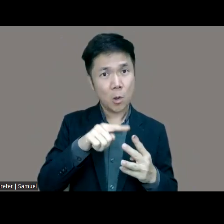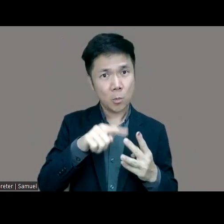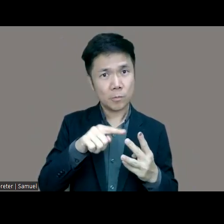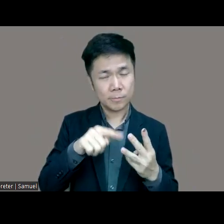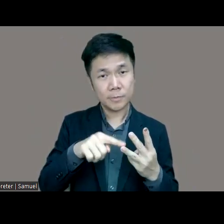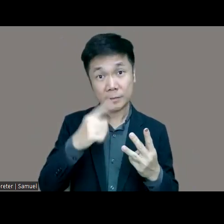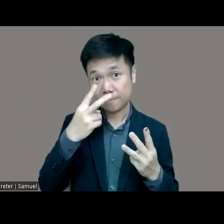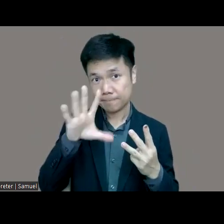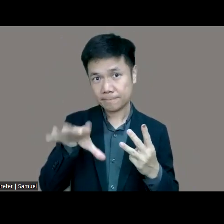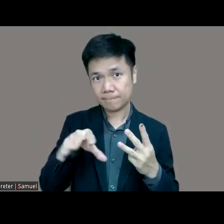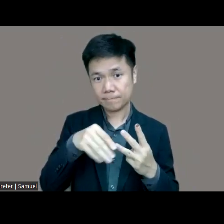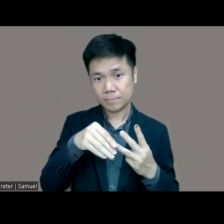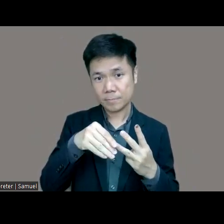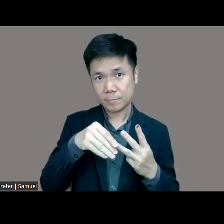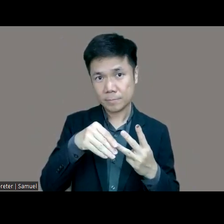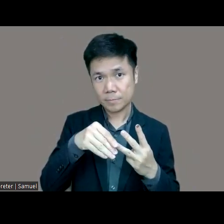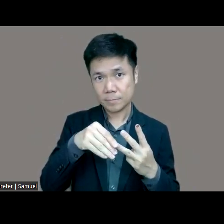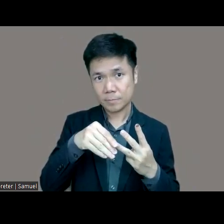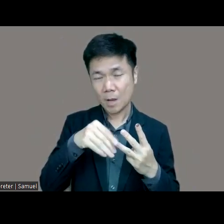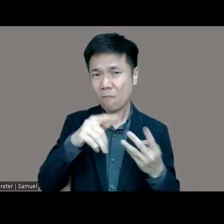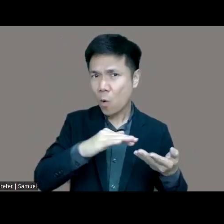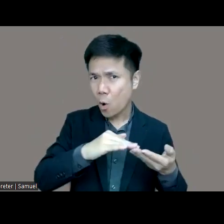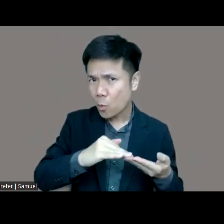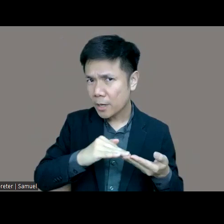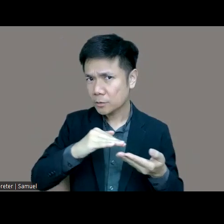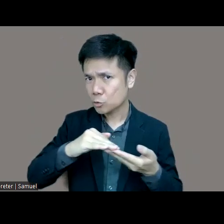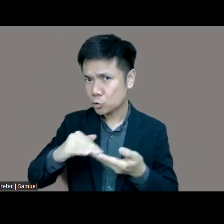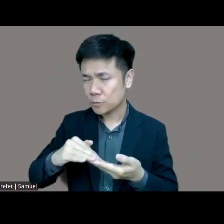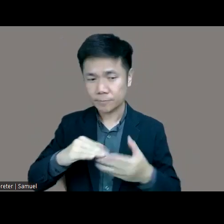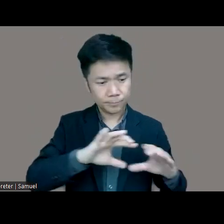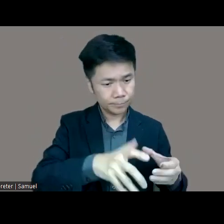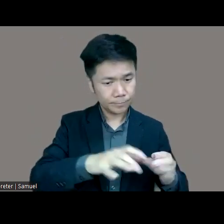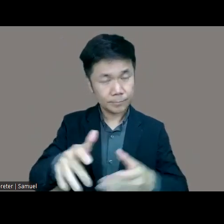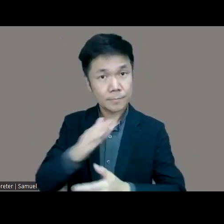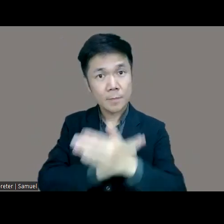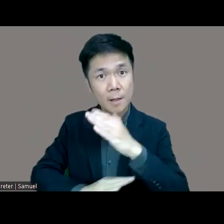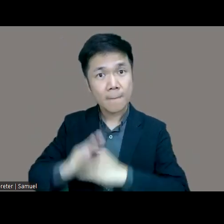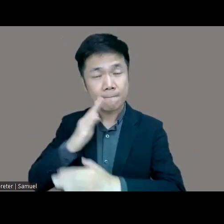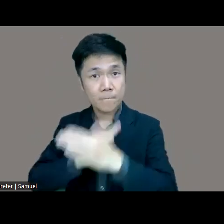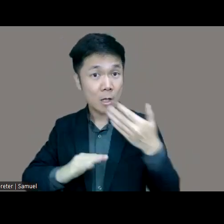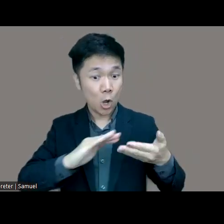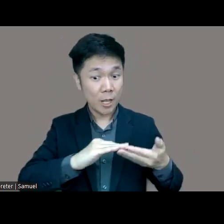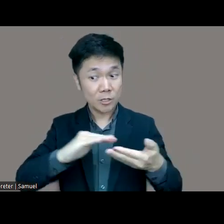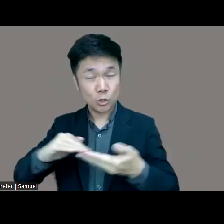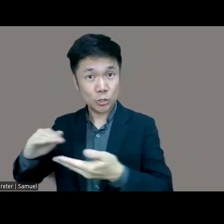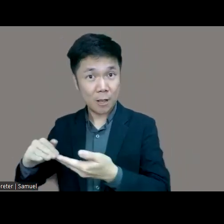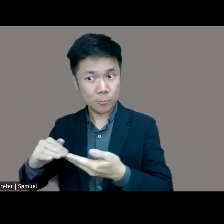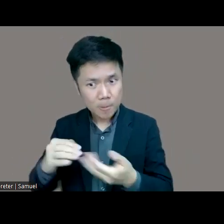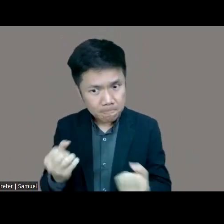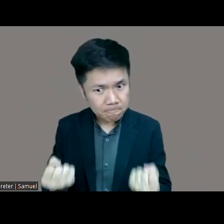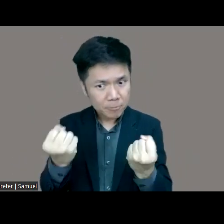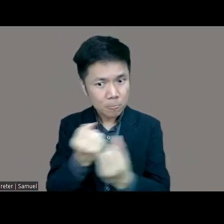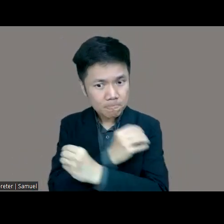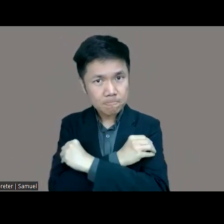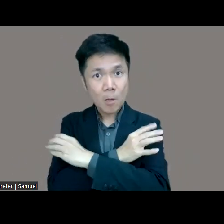a strengthening of organizations of persons with disabilities. And there were requests about